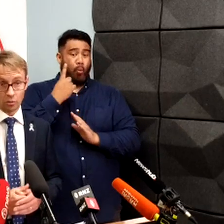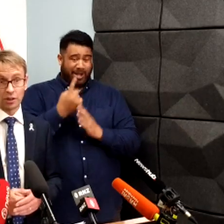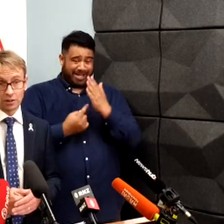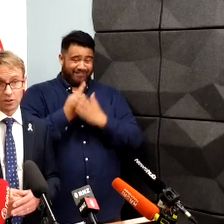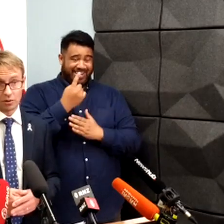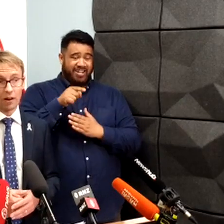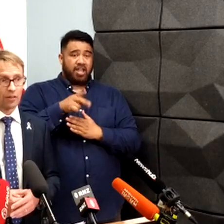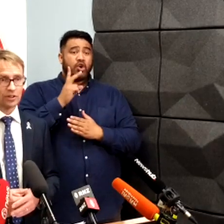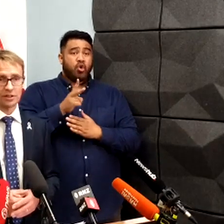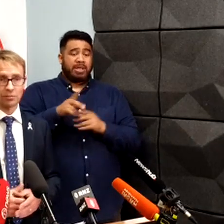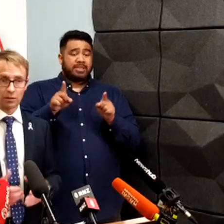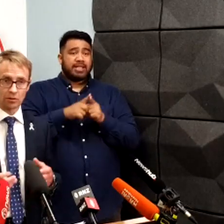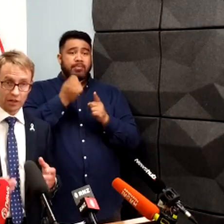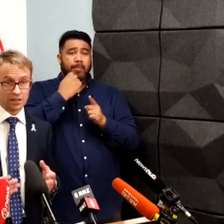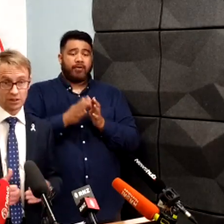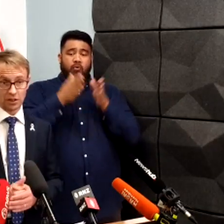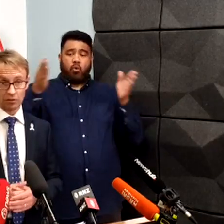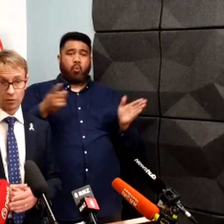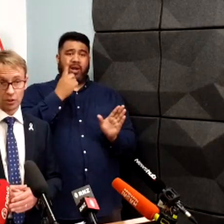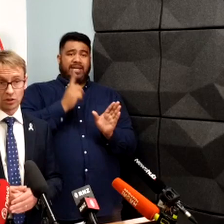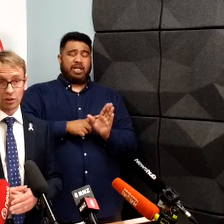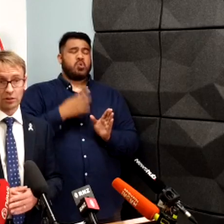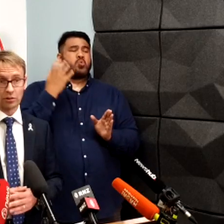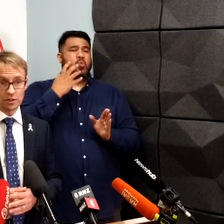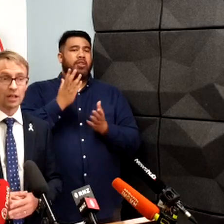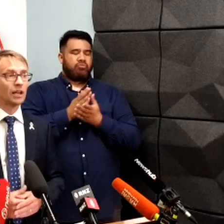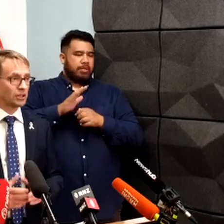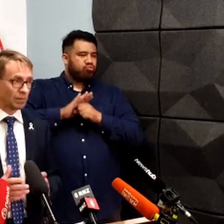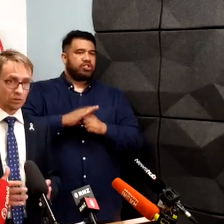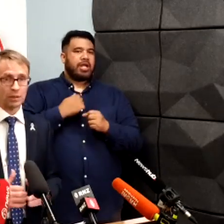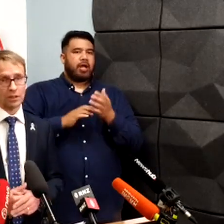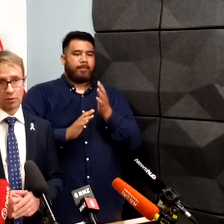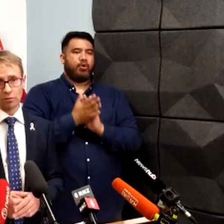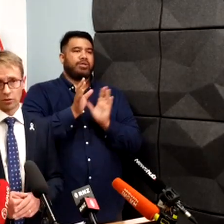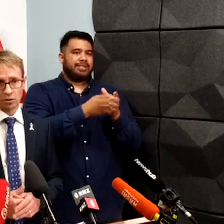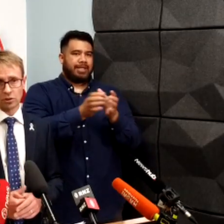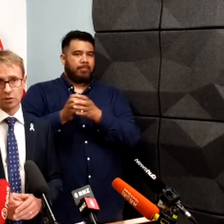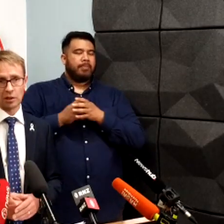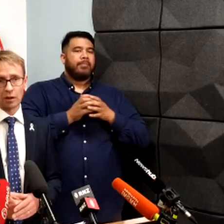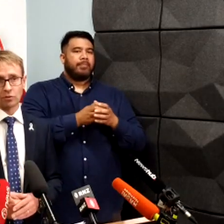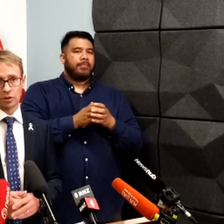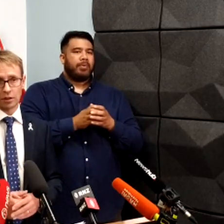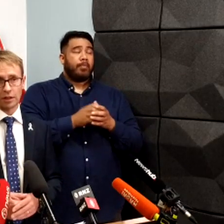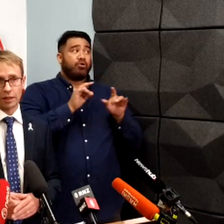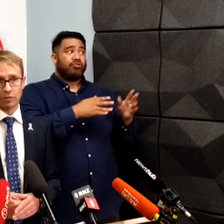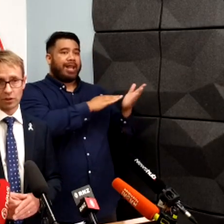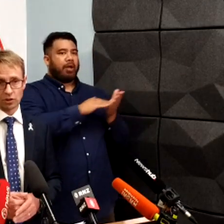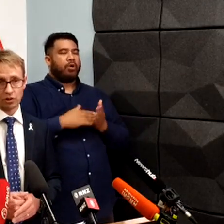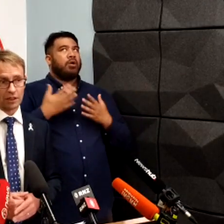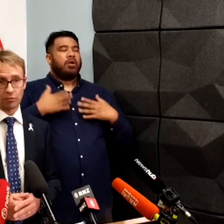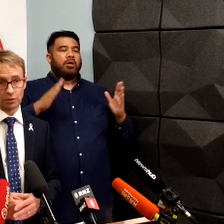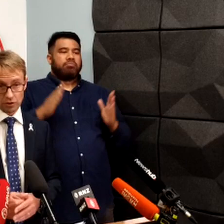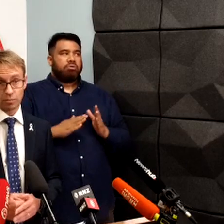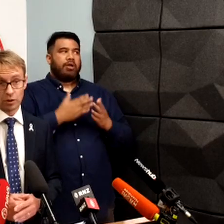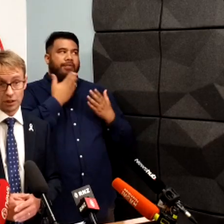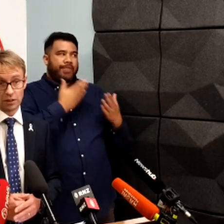in a whole year. So this is creating significant pressure on our units. It's much better now. We're extremely grateful to the